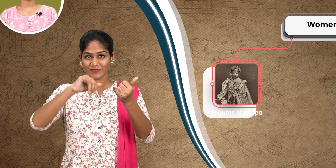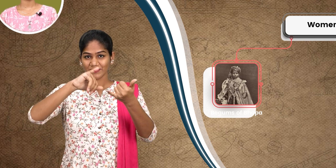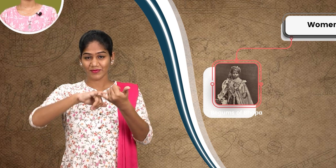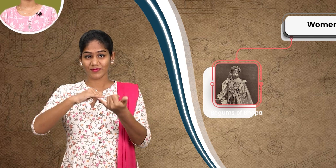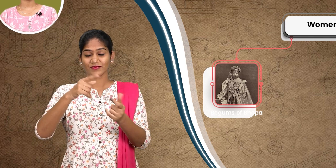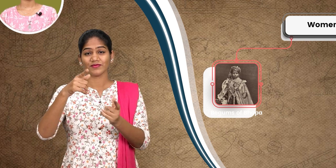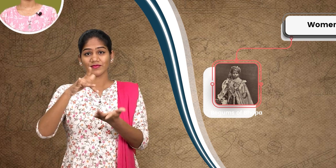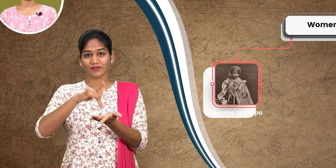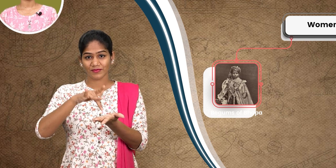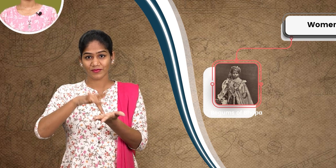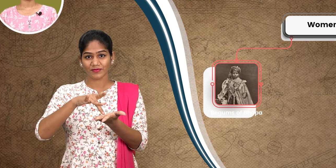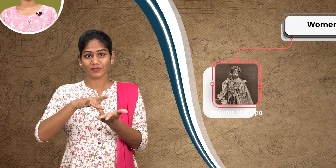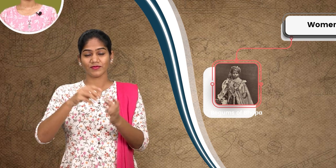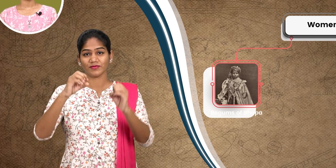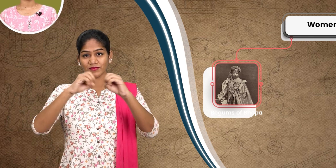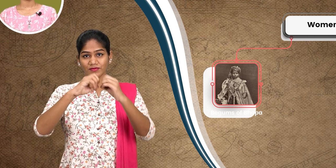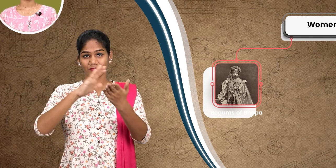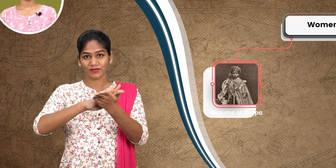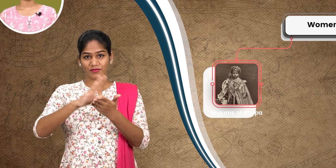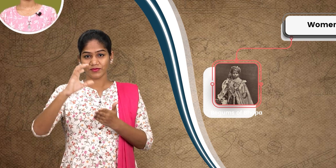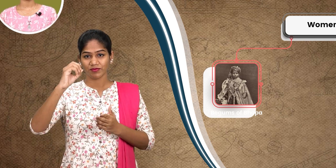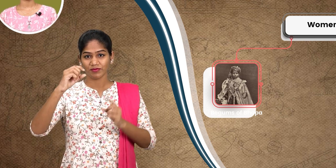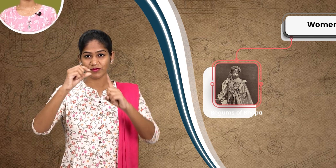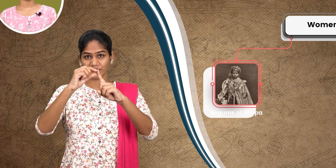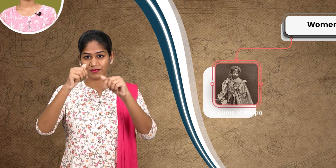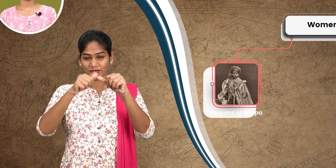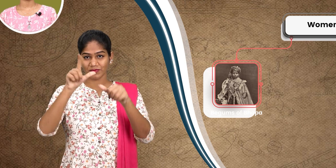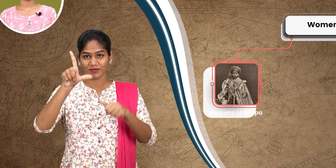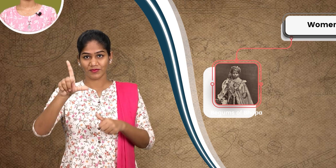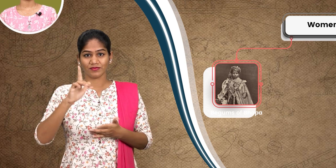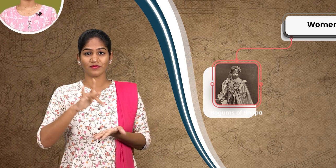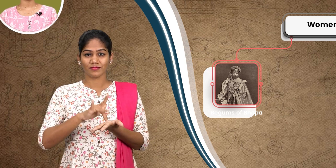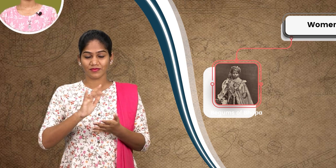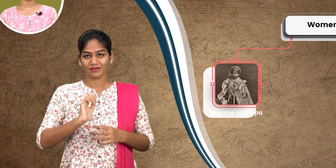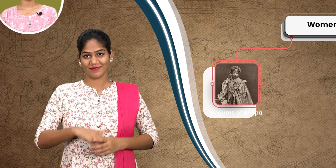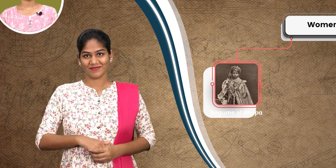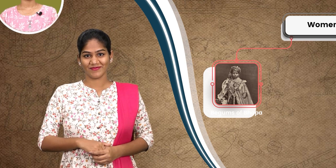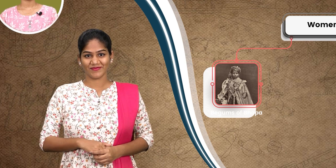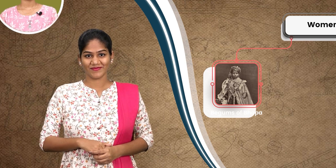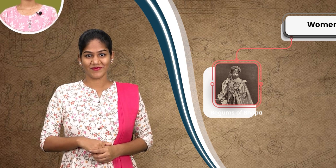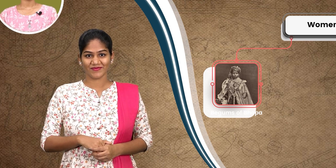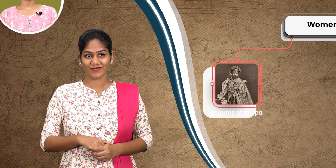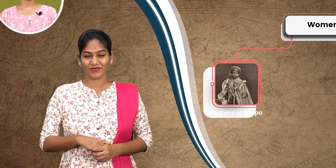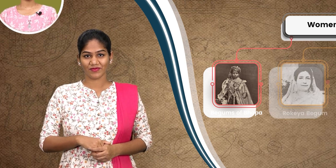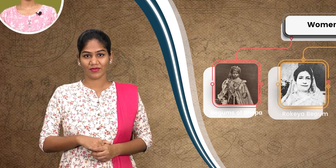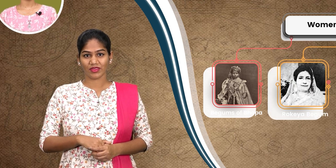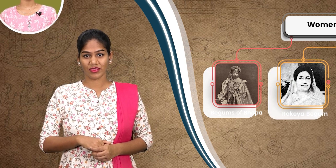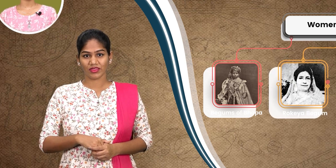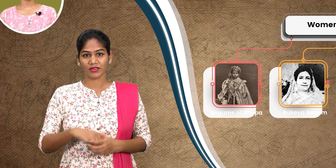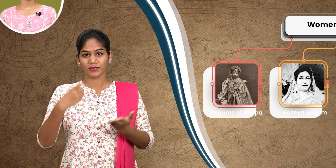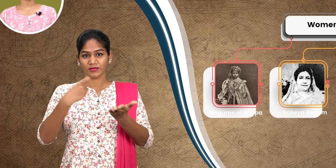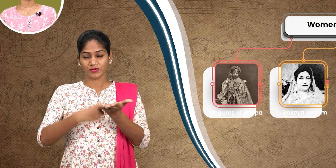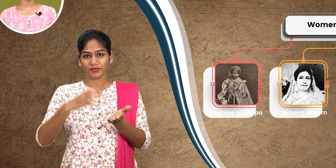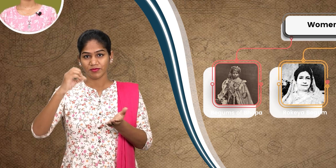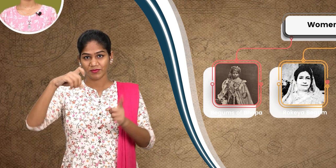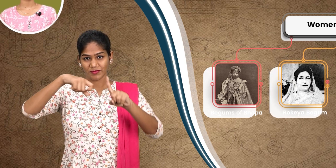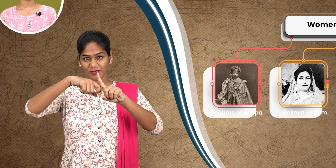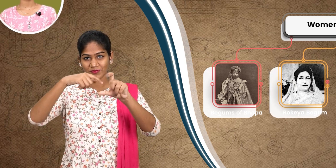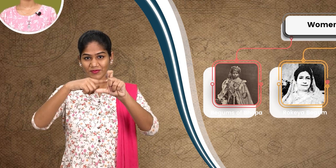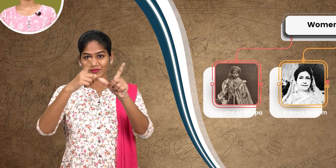Rukhya Begum,